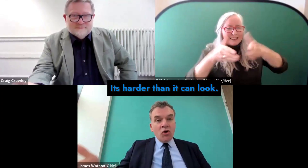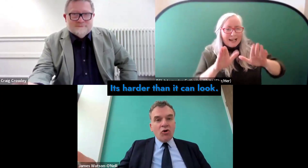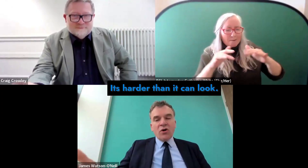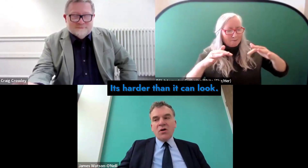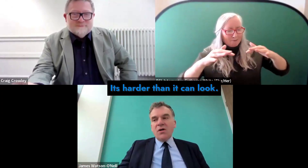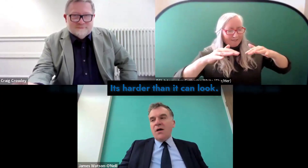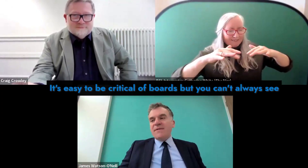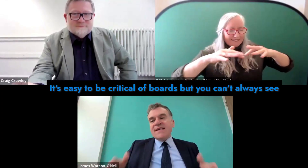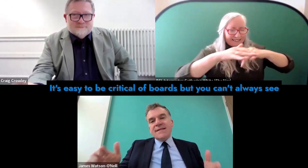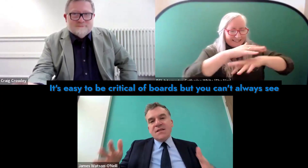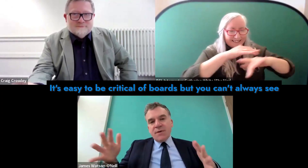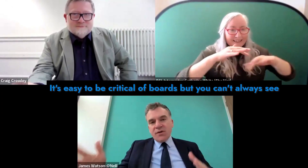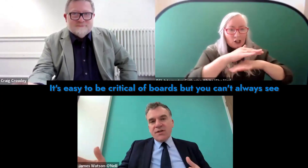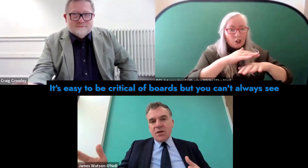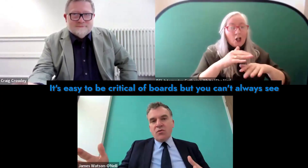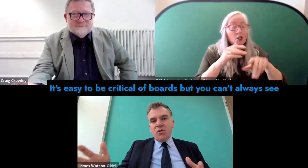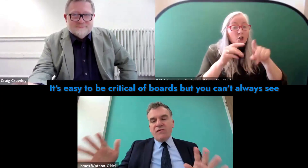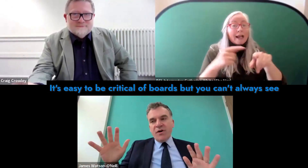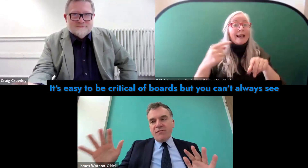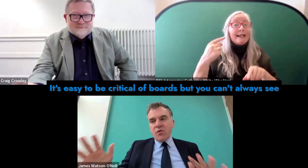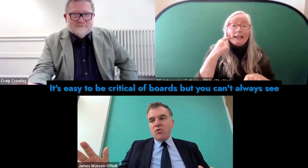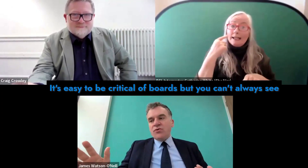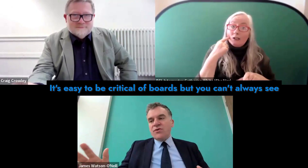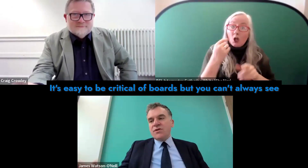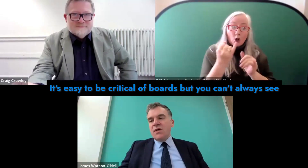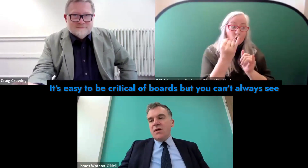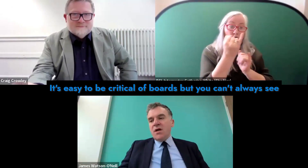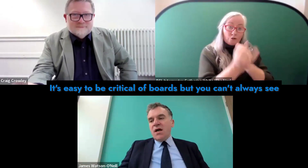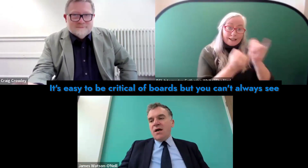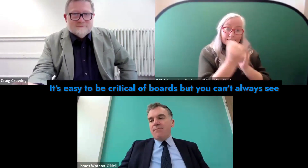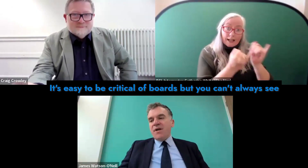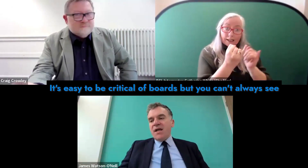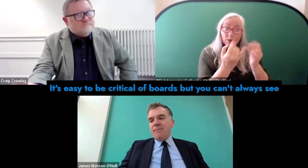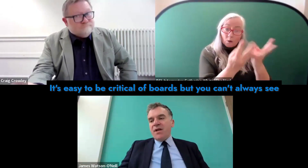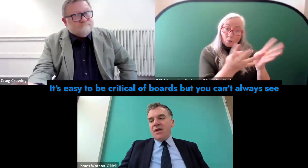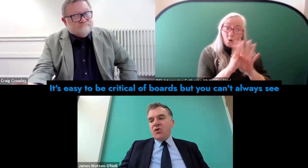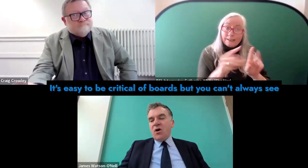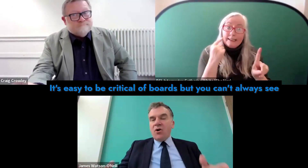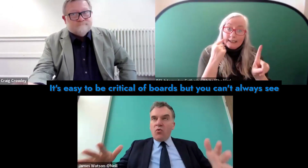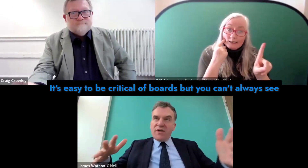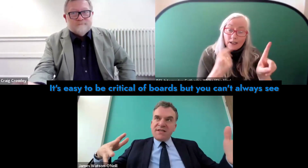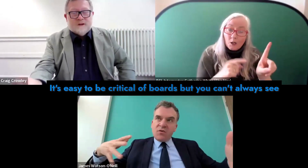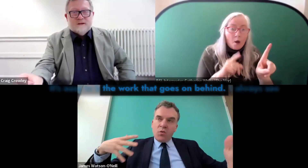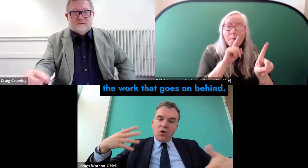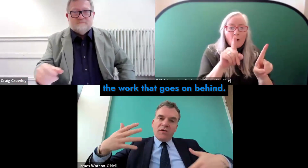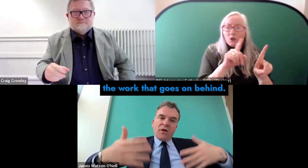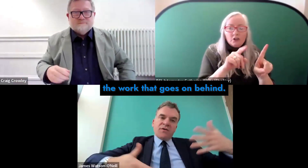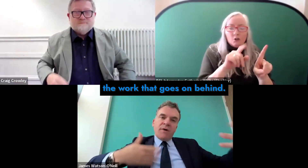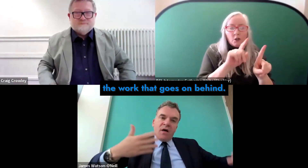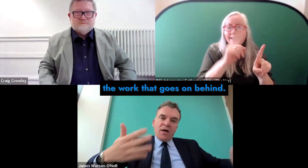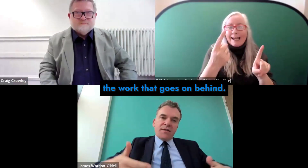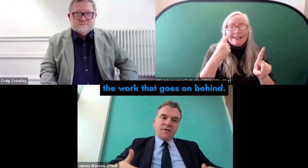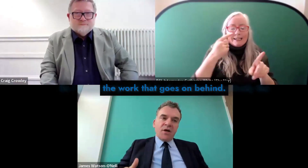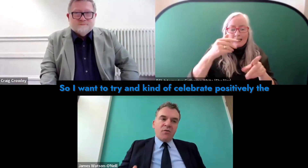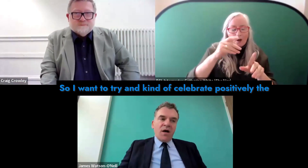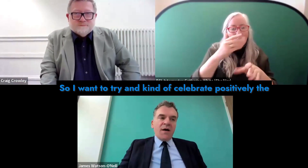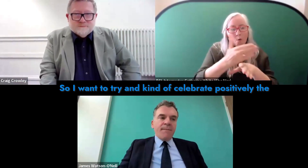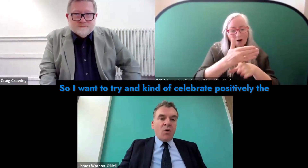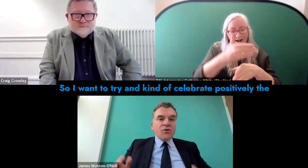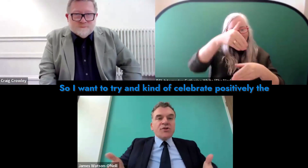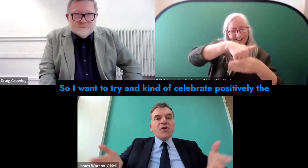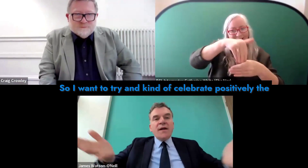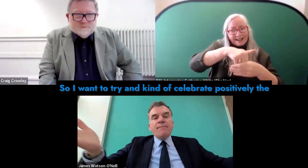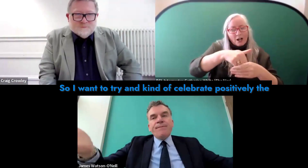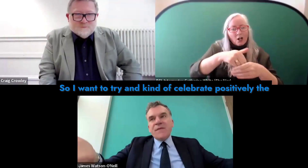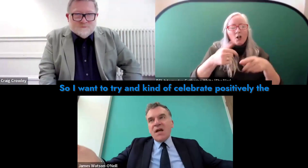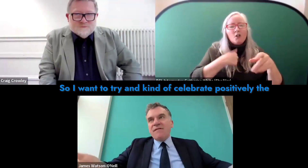can look. It's easy to be critical of boards, but you can't always see the work that goes on behind. So